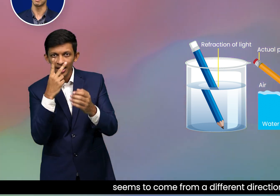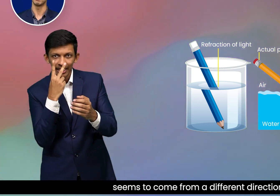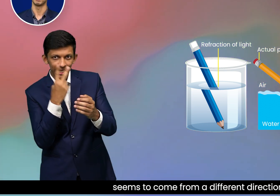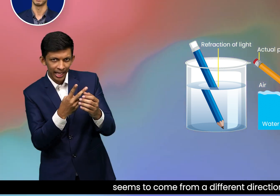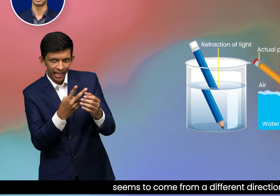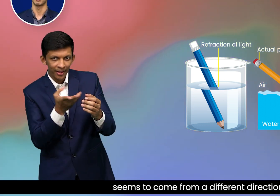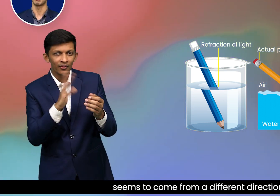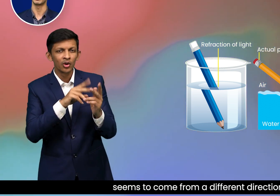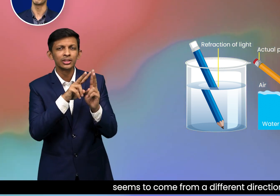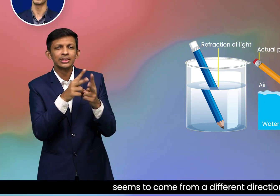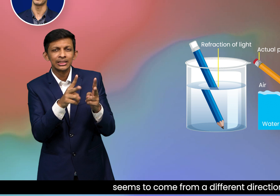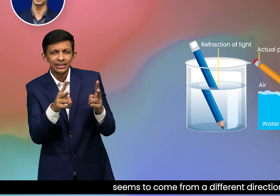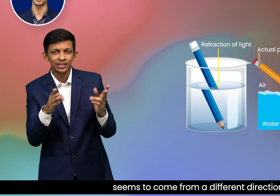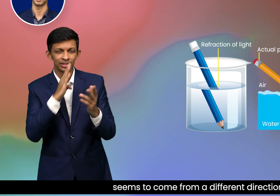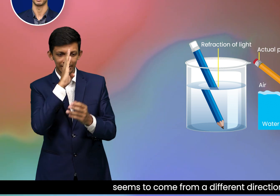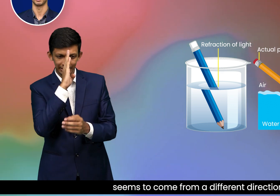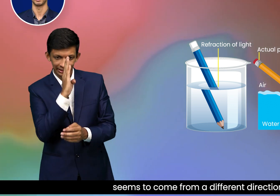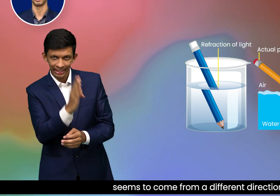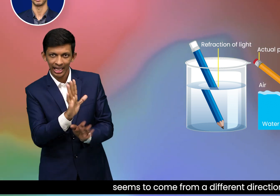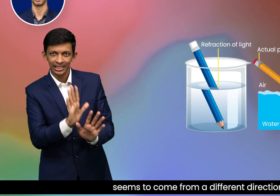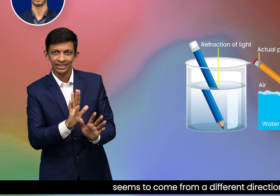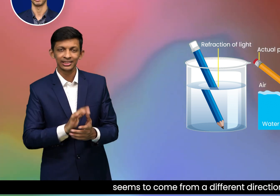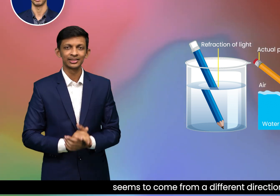seems to come from a different direction